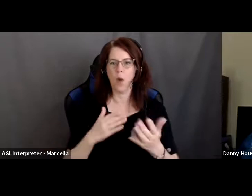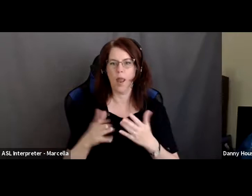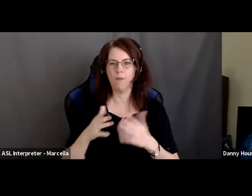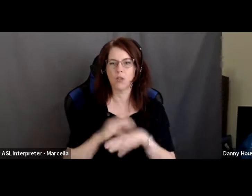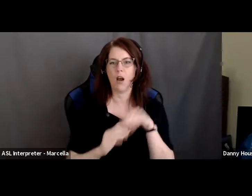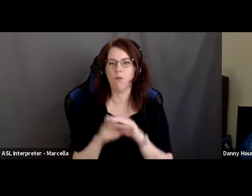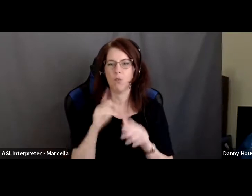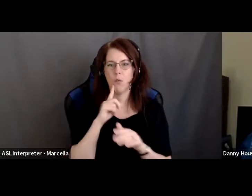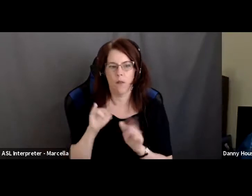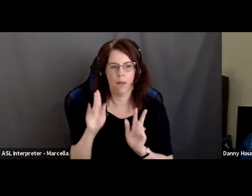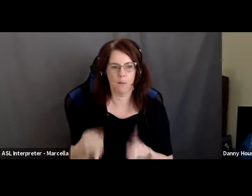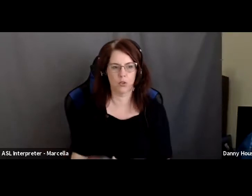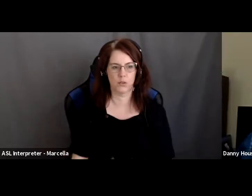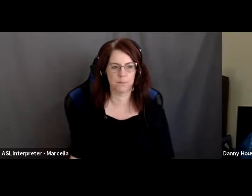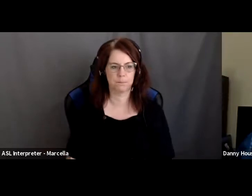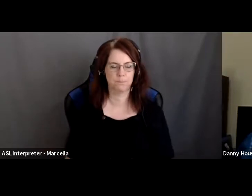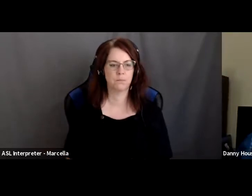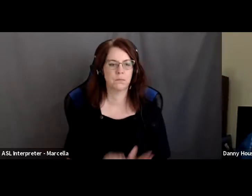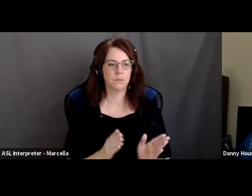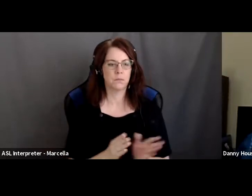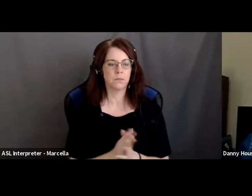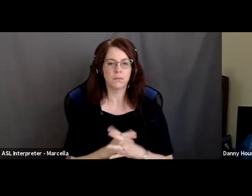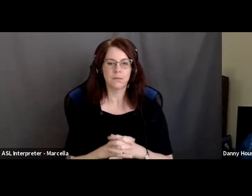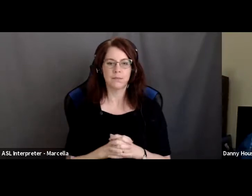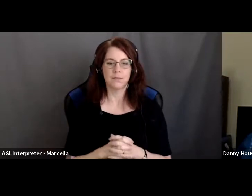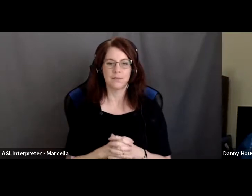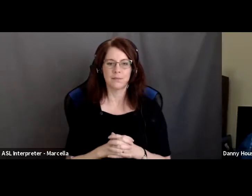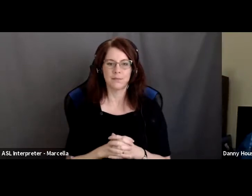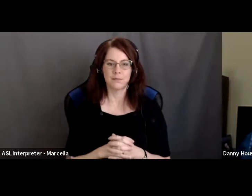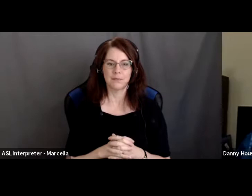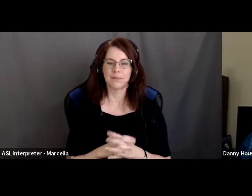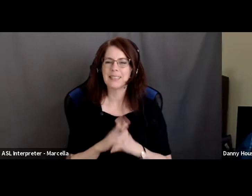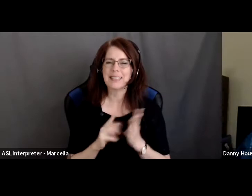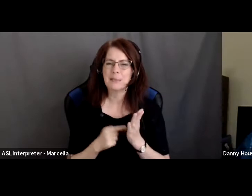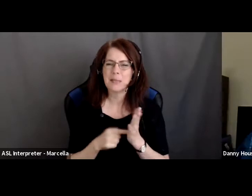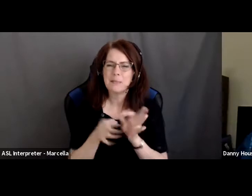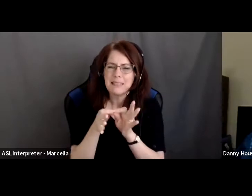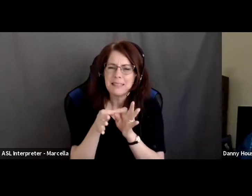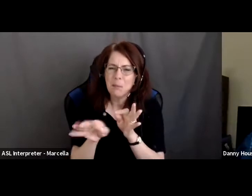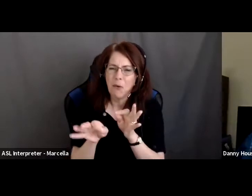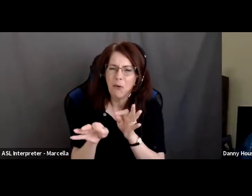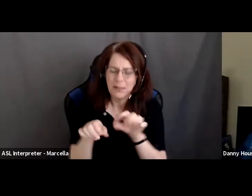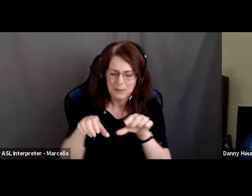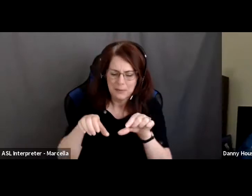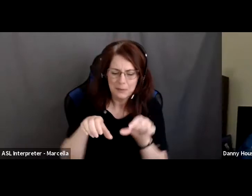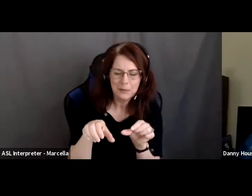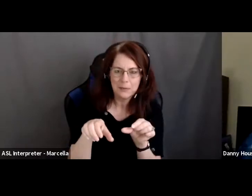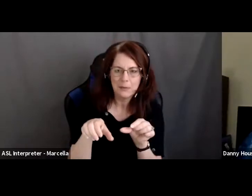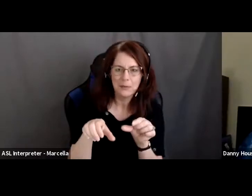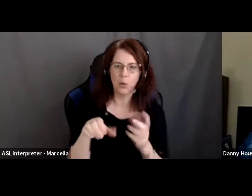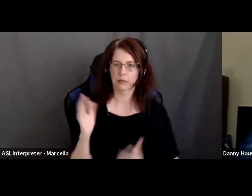for the individual. Sometimes it's just the simplest of things. Seemingly